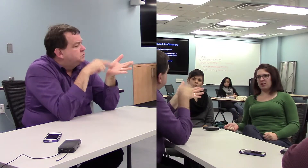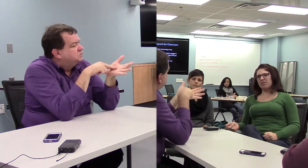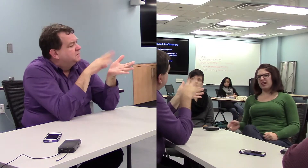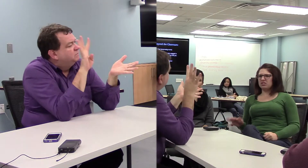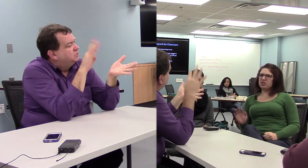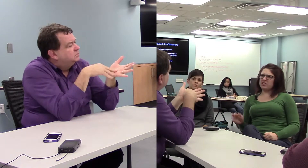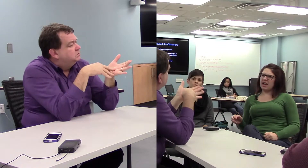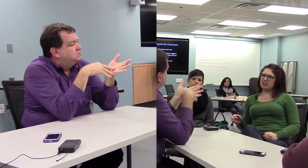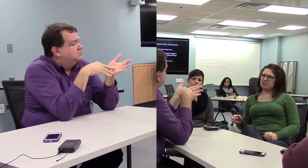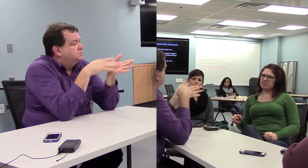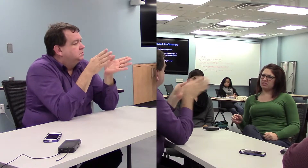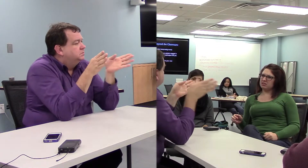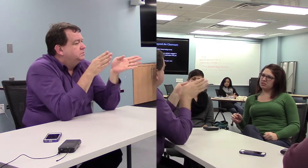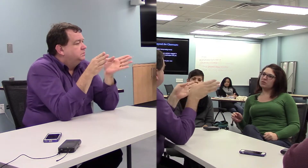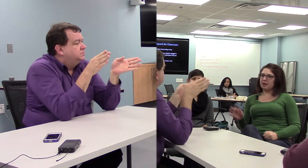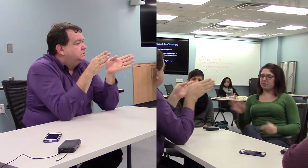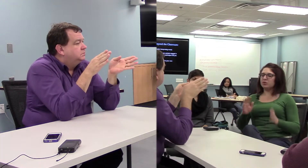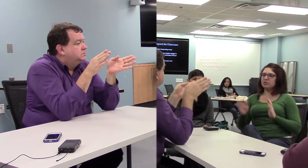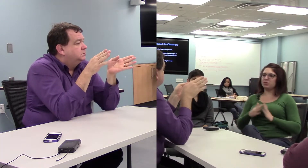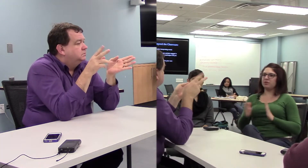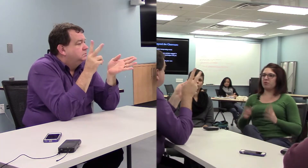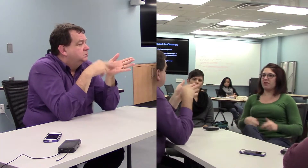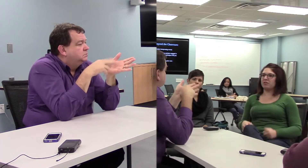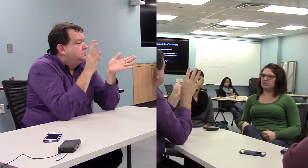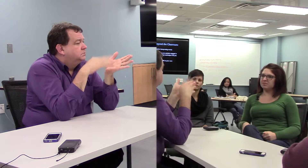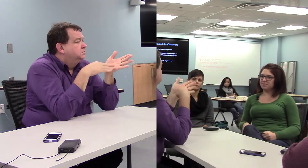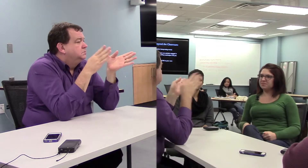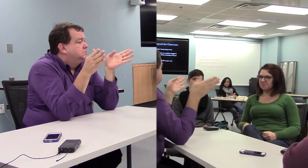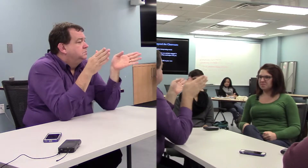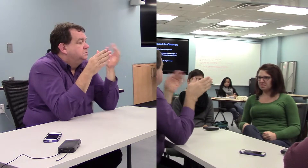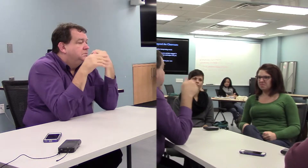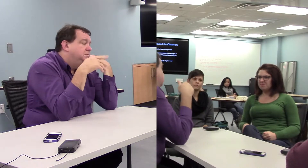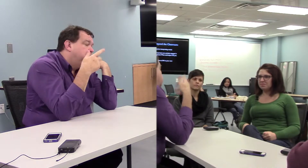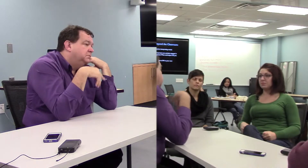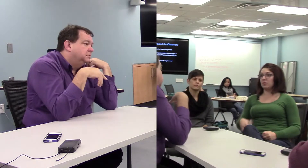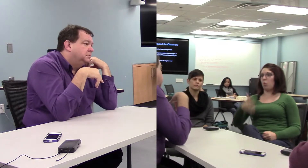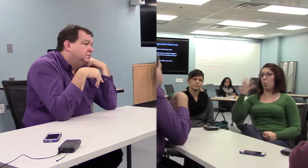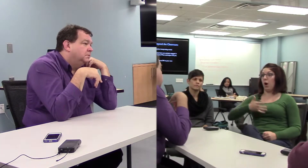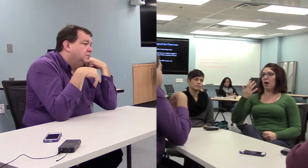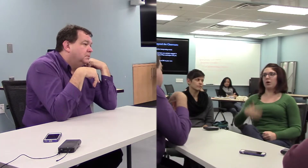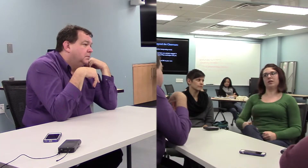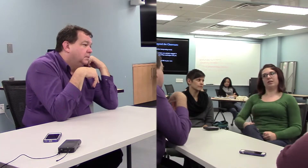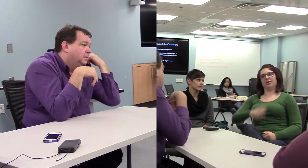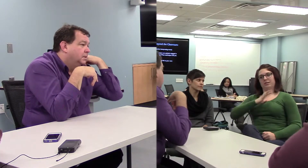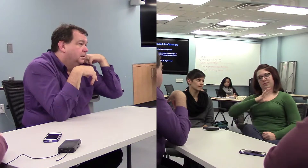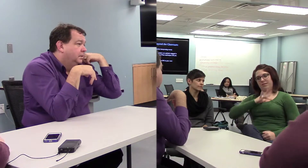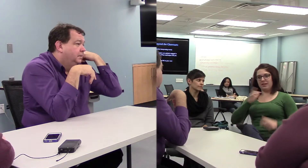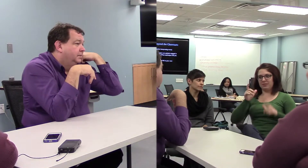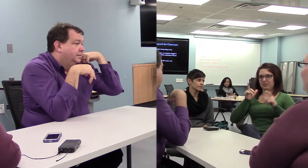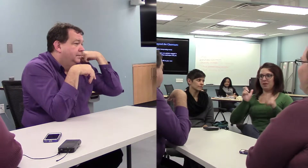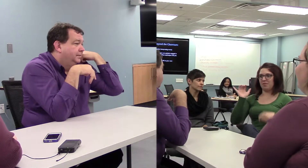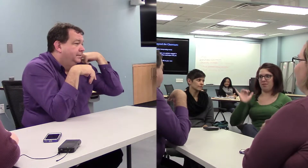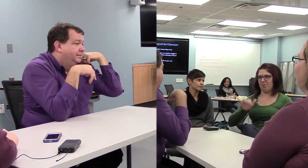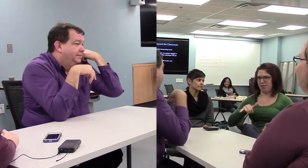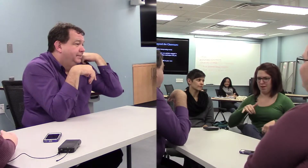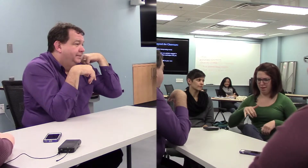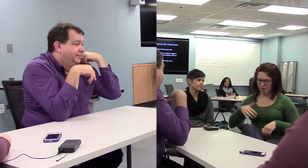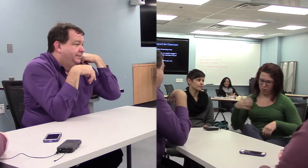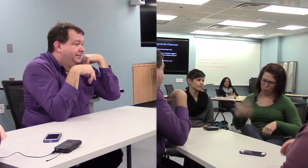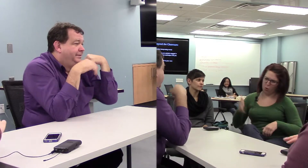Around 2,000, around between 2,000 and 4,000. Oh my gosh, you can get a really nice camera for $2K. I mean, this is